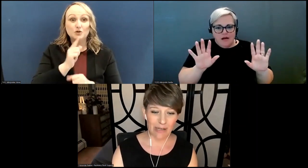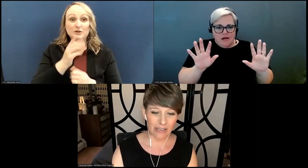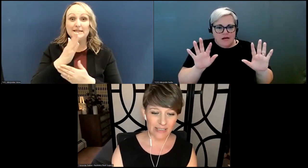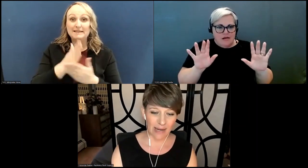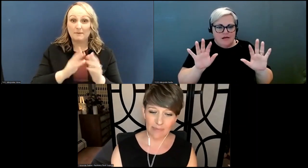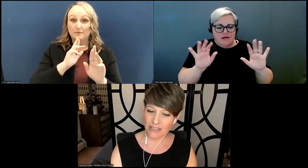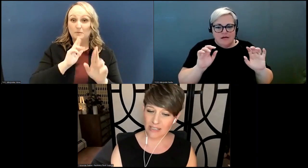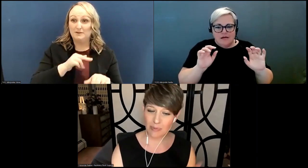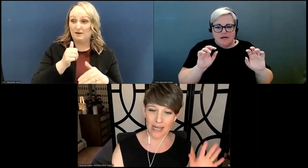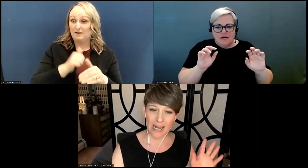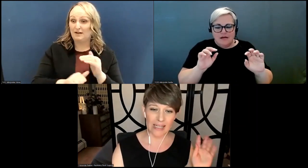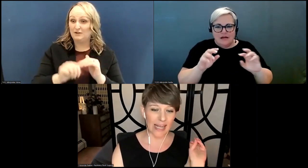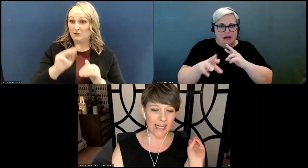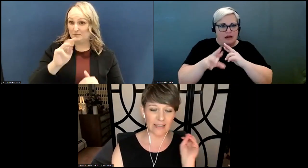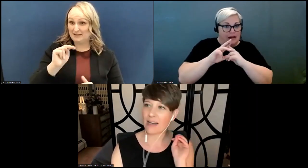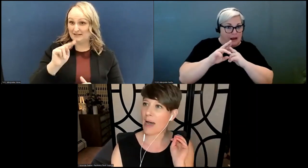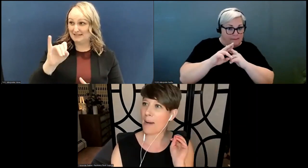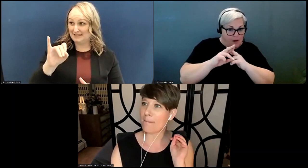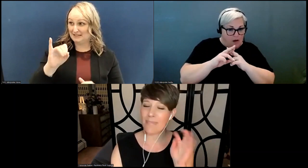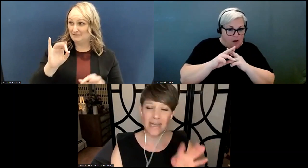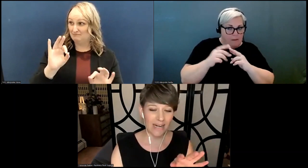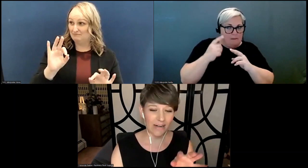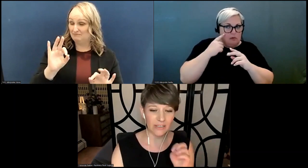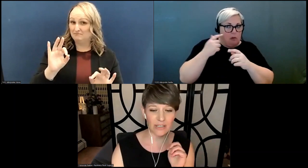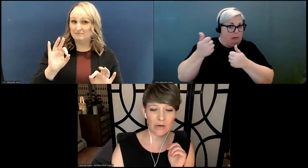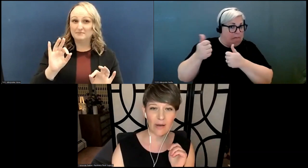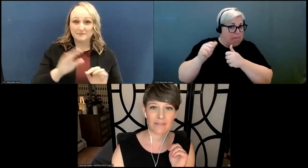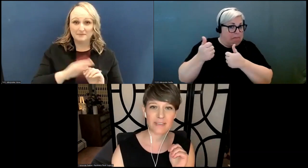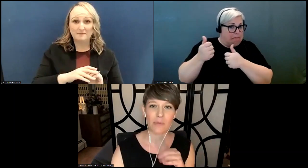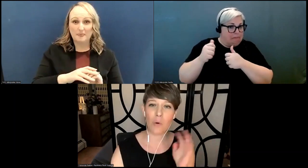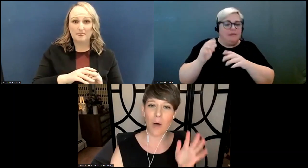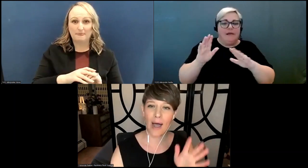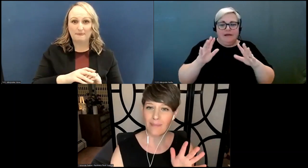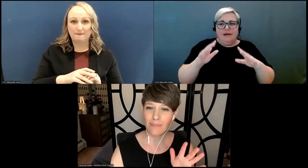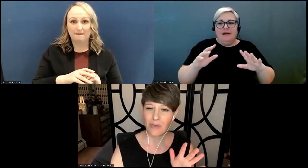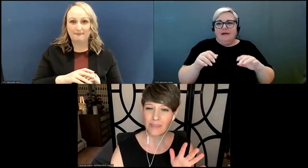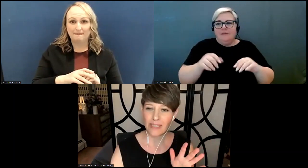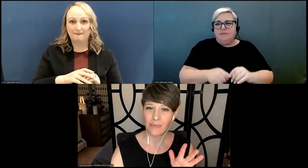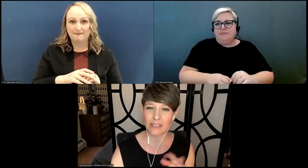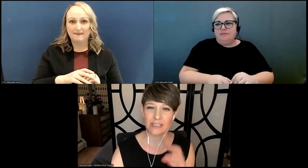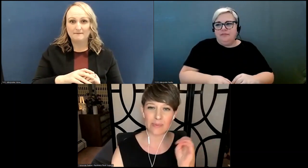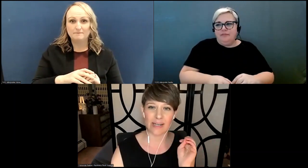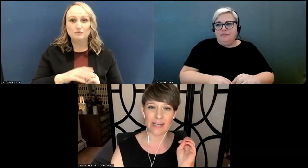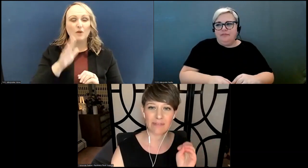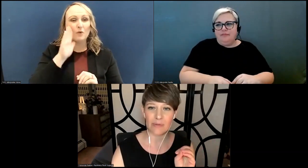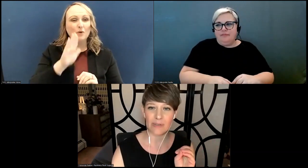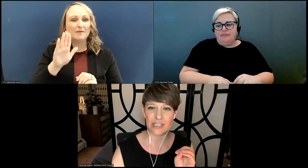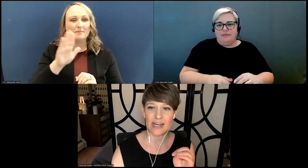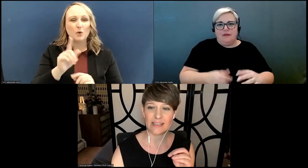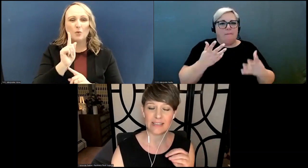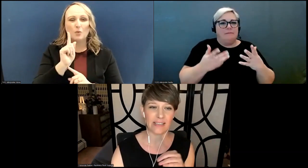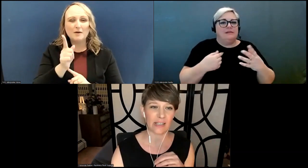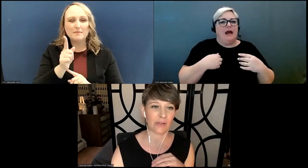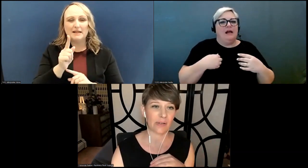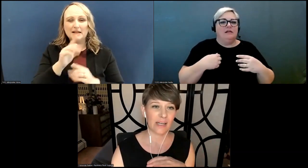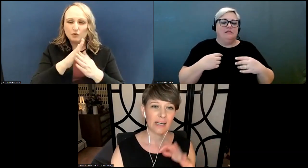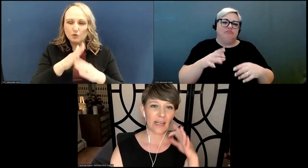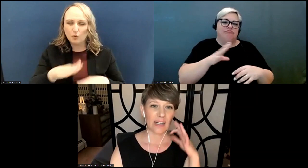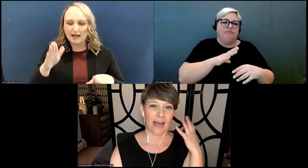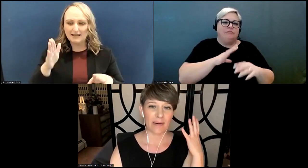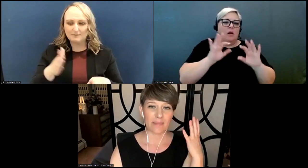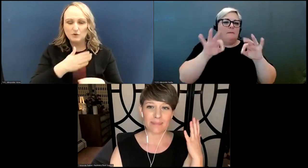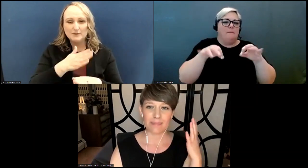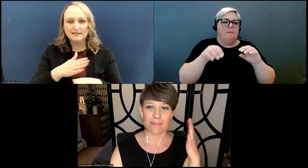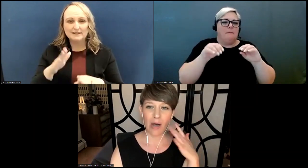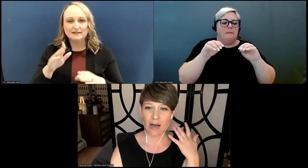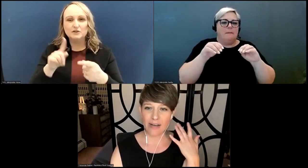And maybe I'm just going to play like a minute or so of some quiet music. We just want to give you a chance to